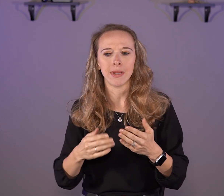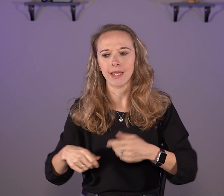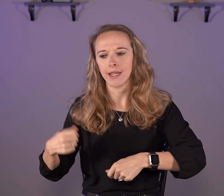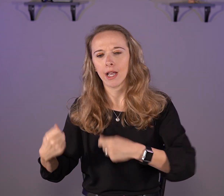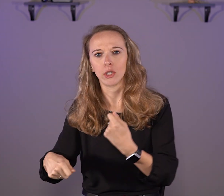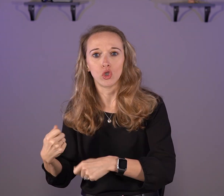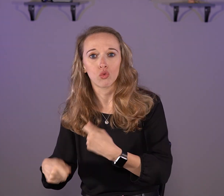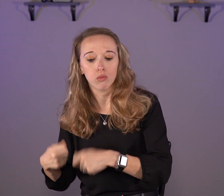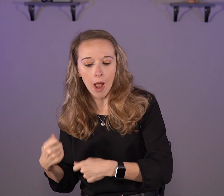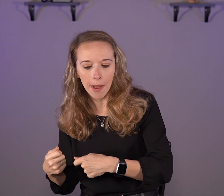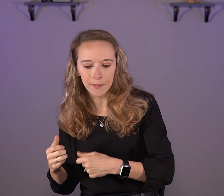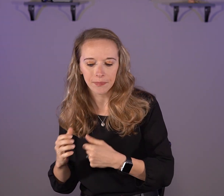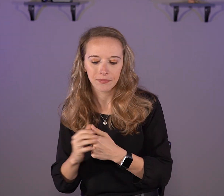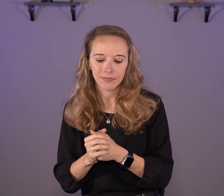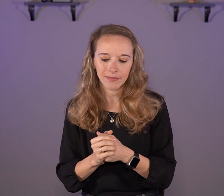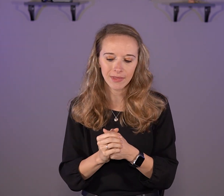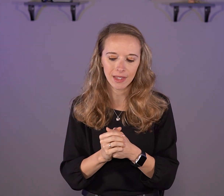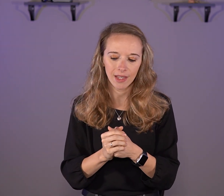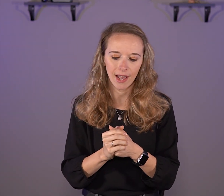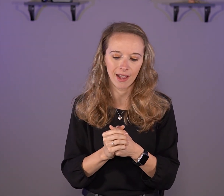maybe a drum.